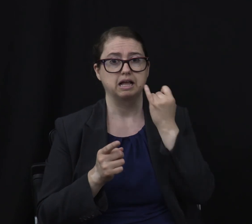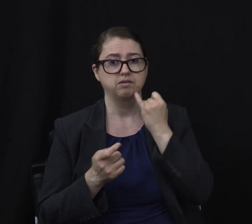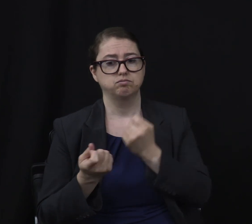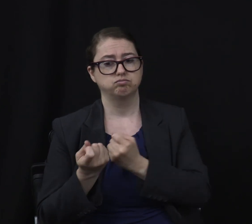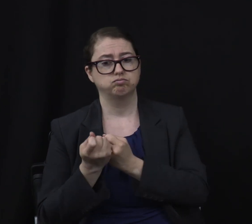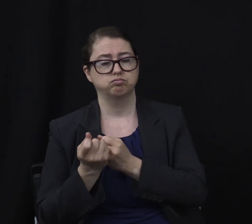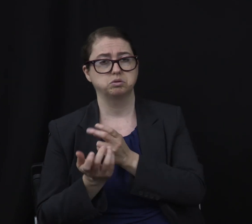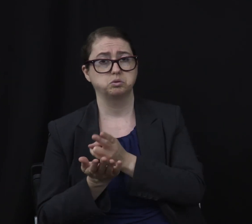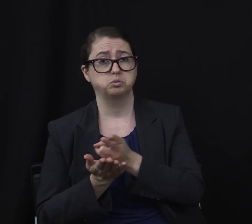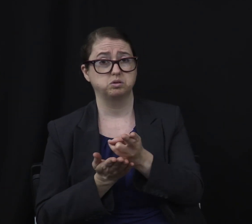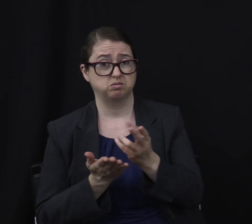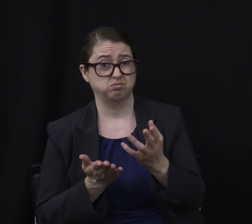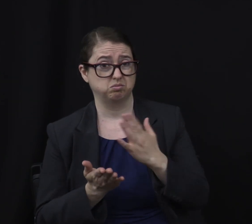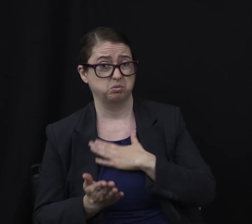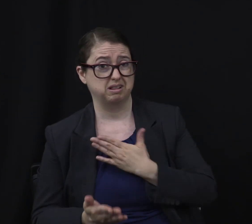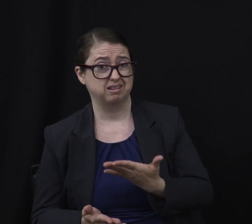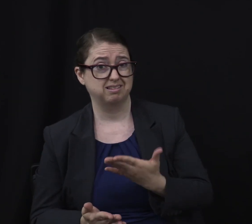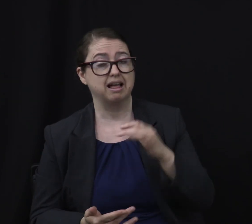This is courage.